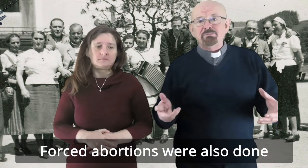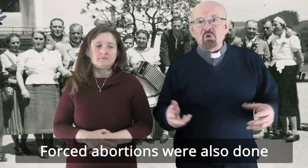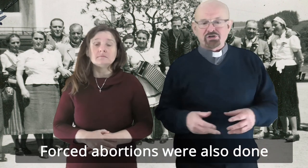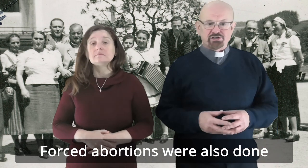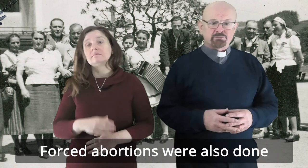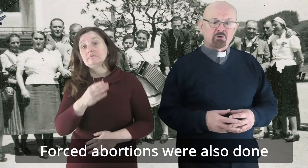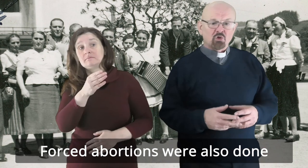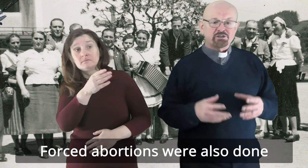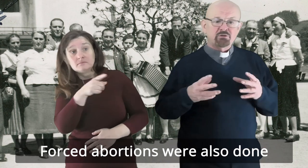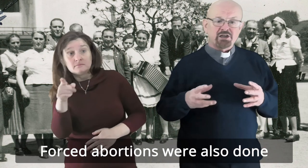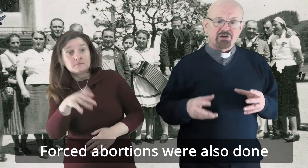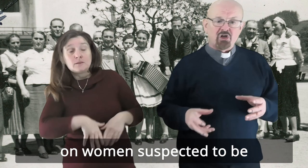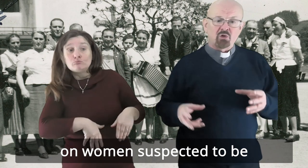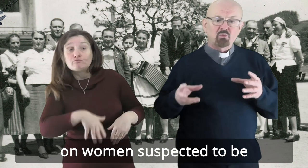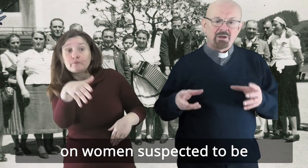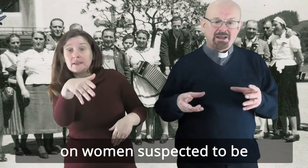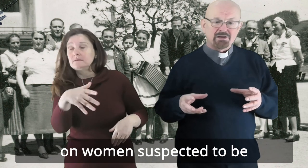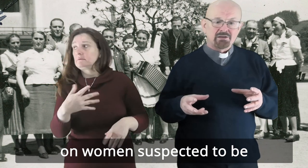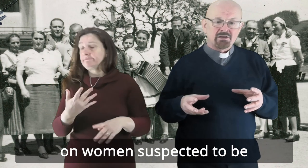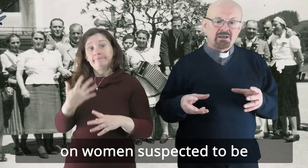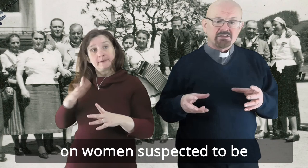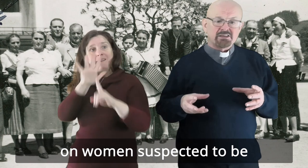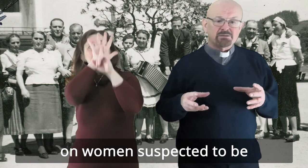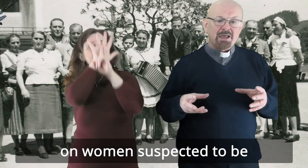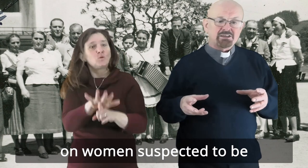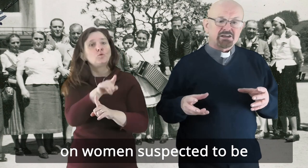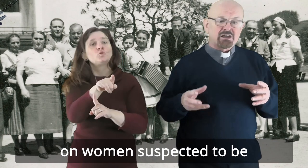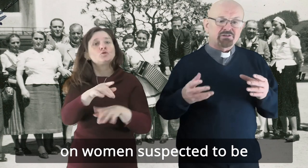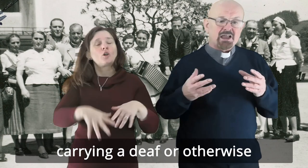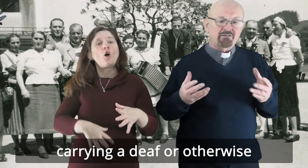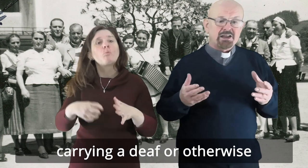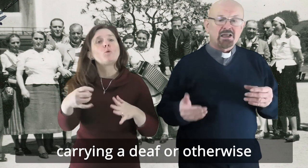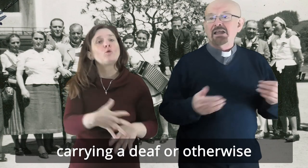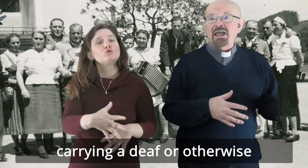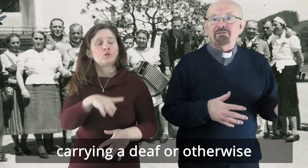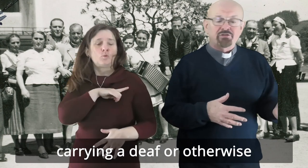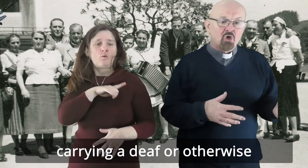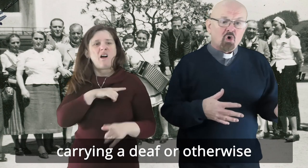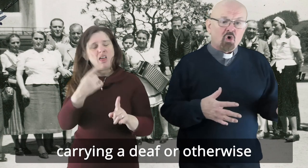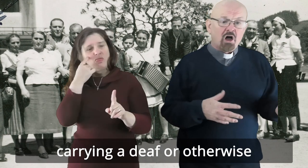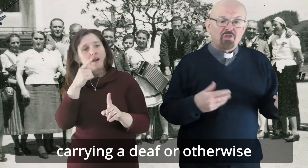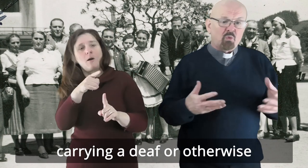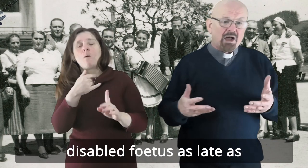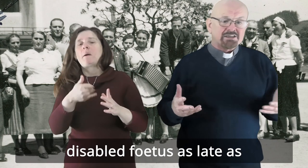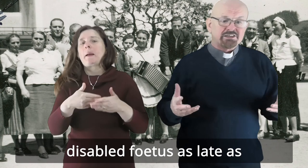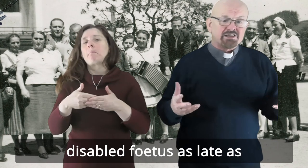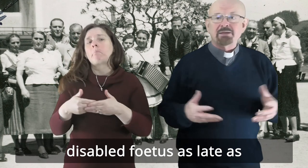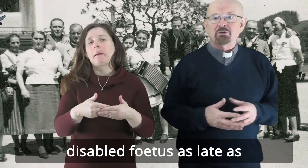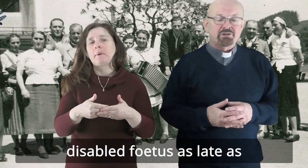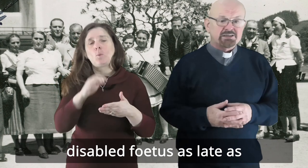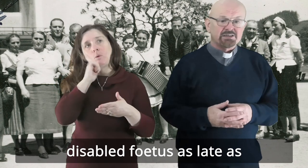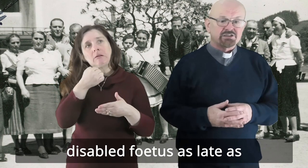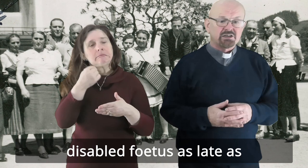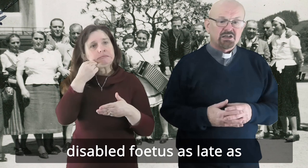Forced abortions were also done on women suspected of carrying a deaf or otherwise